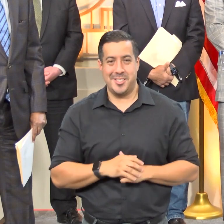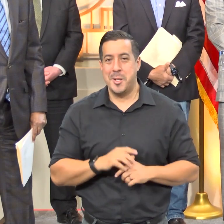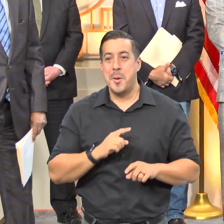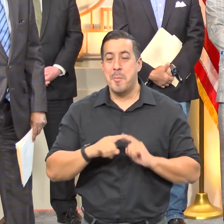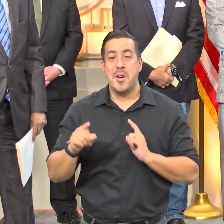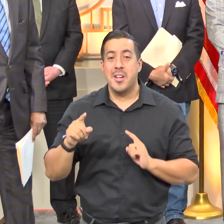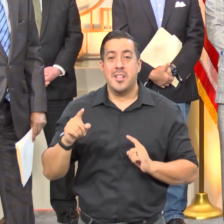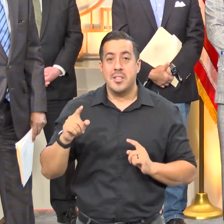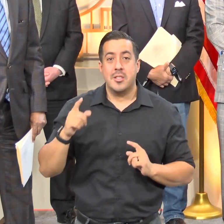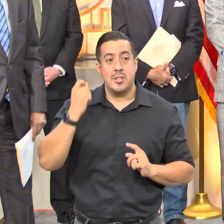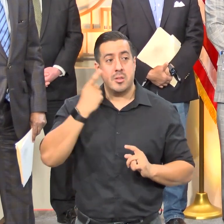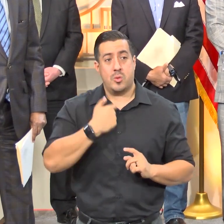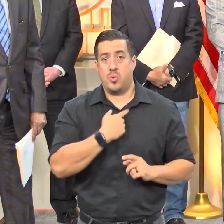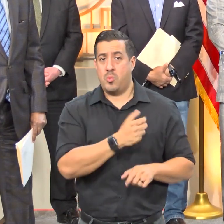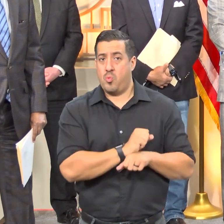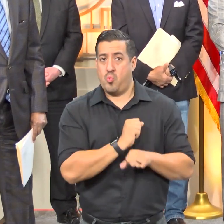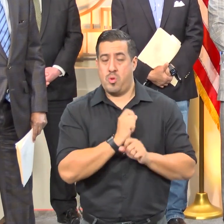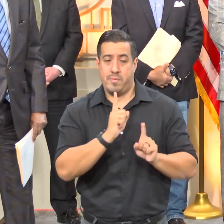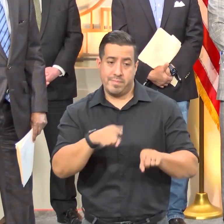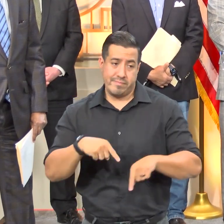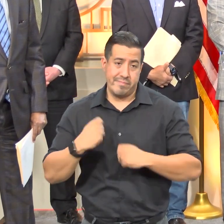look, we've worked together for years. We've